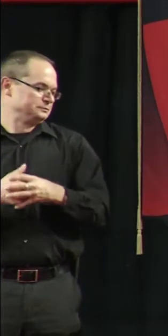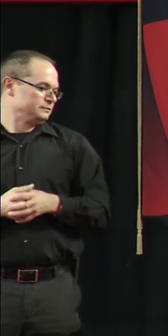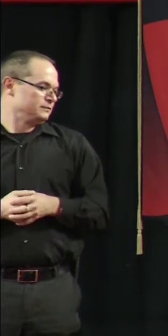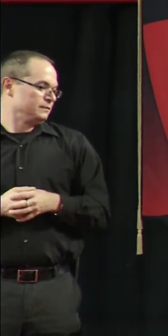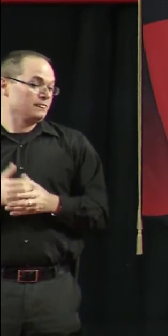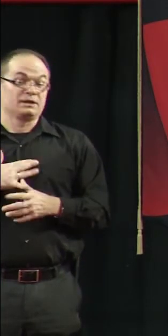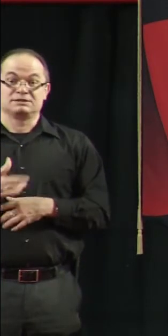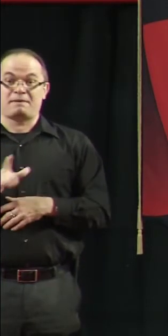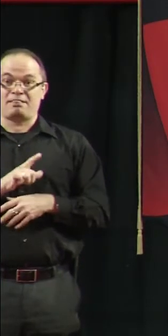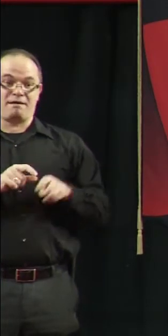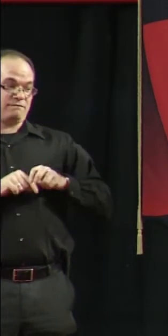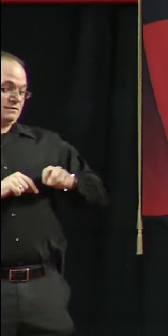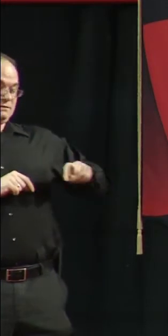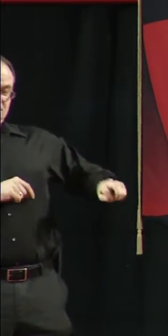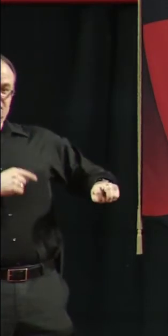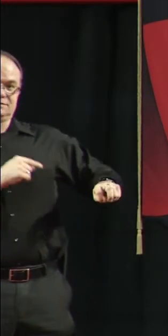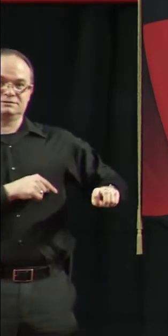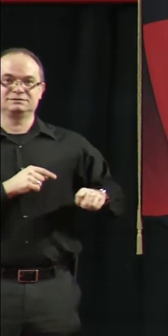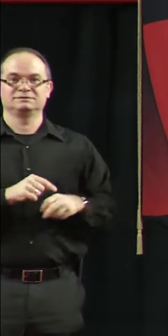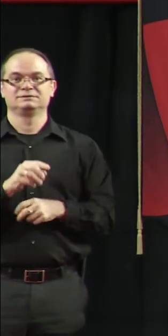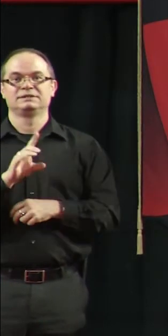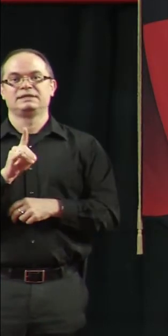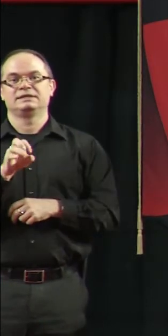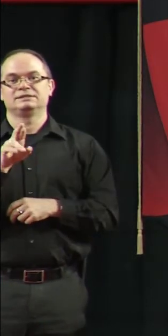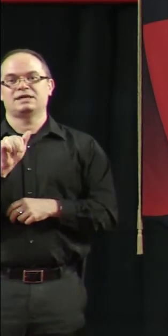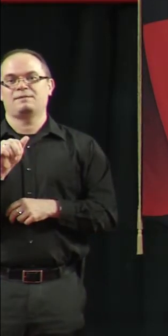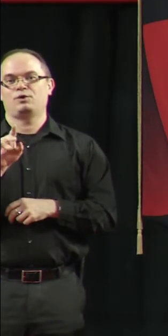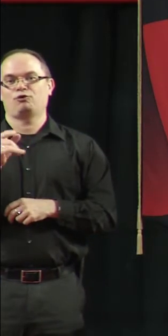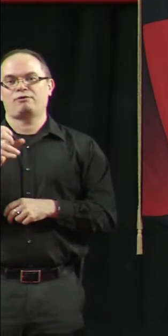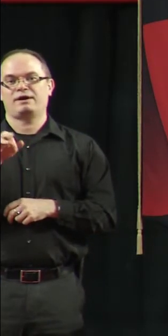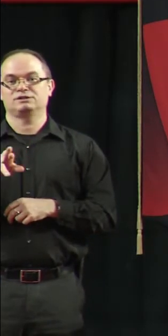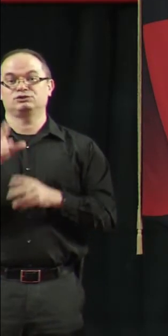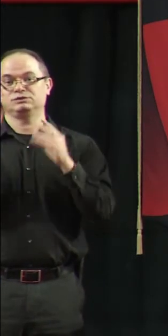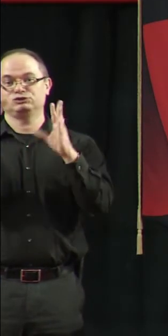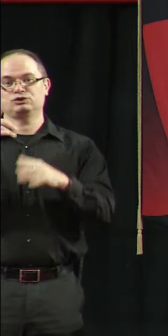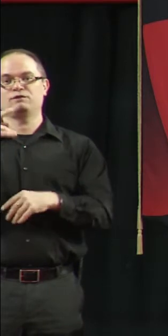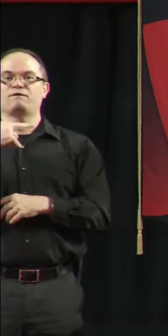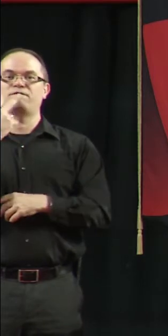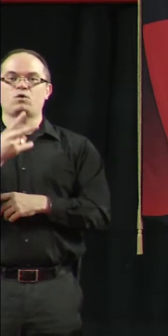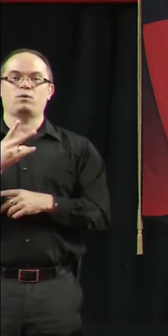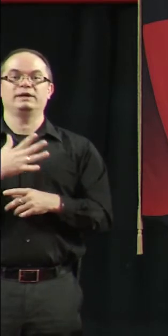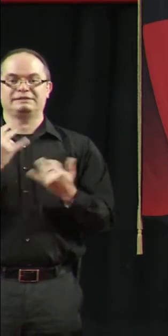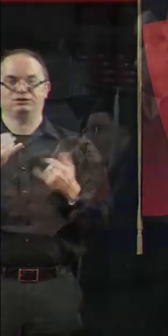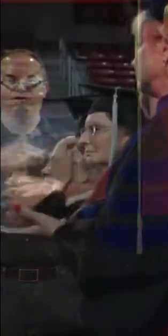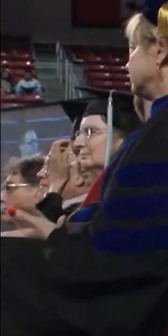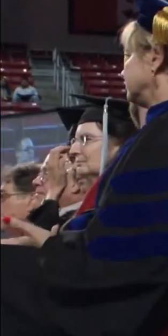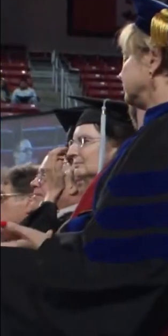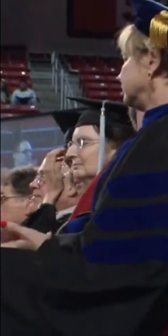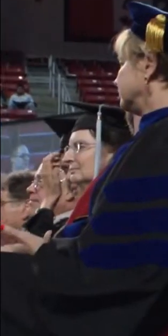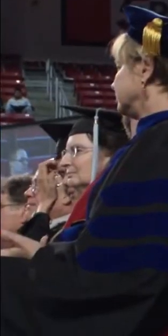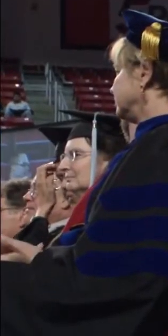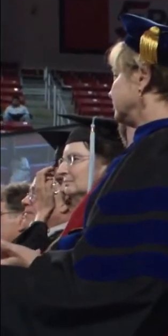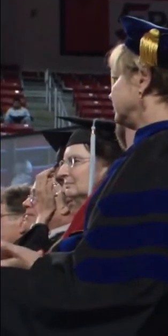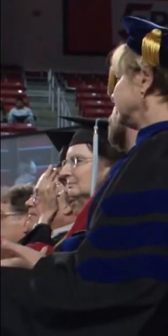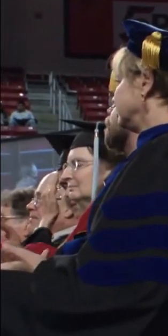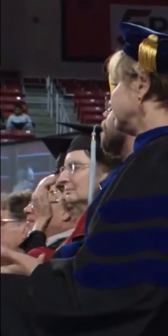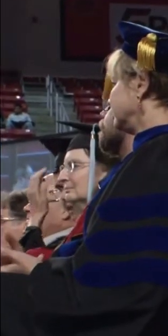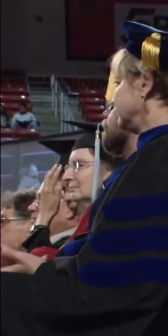To my left in row 3, Ms. Deborah Greschner, Instructor of Voice and tonight's vocalist.